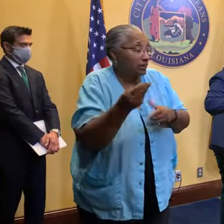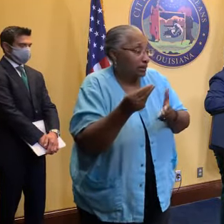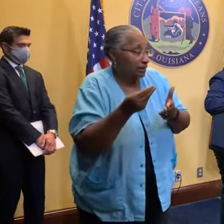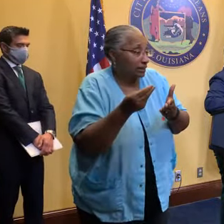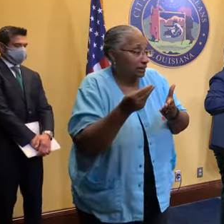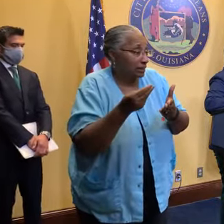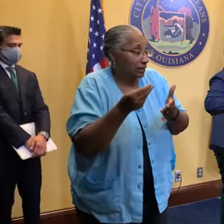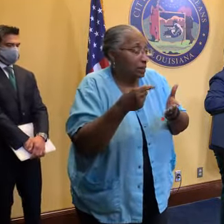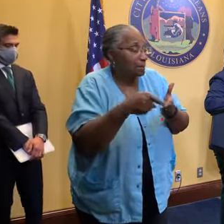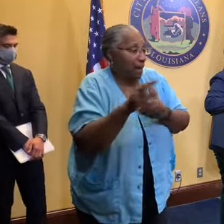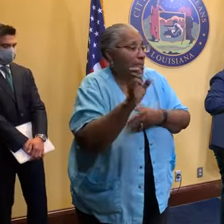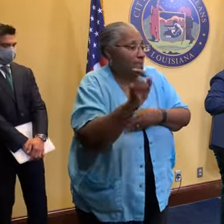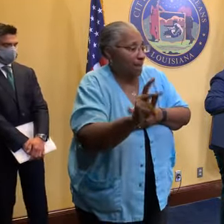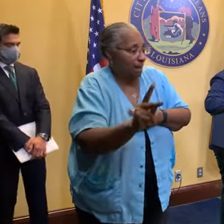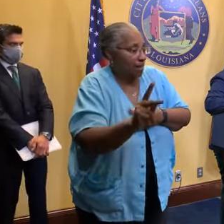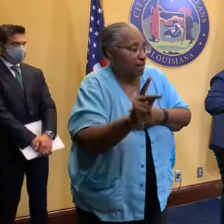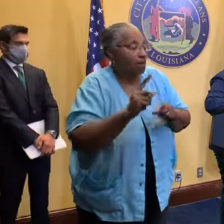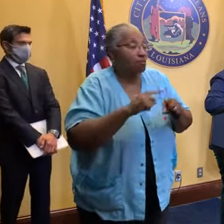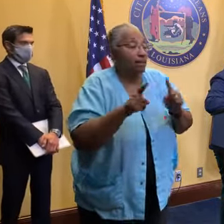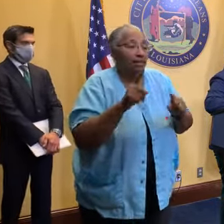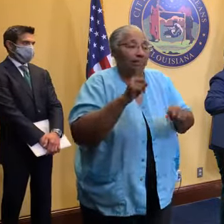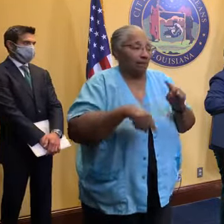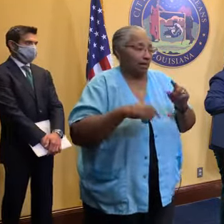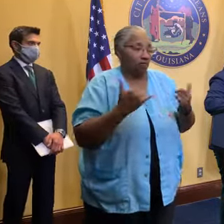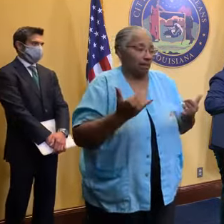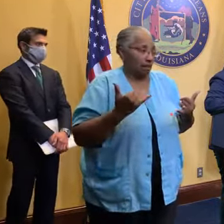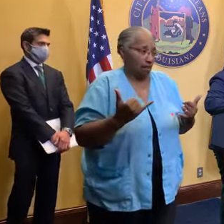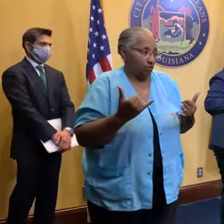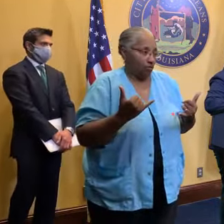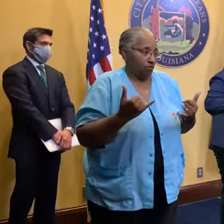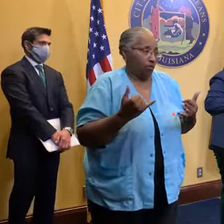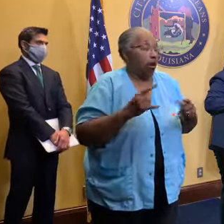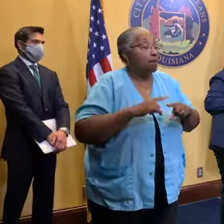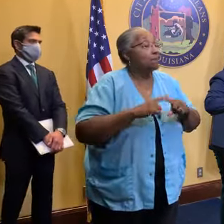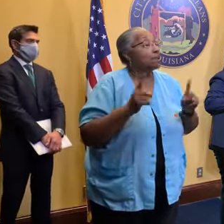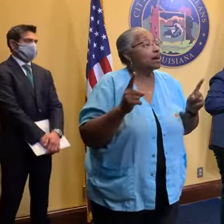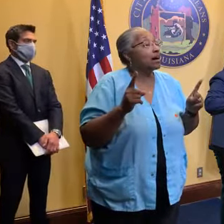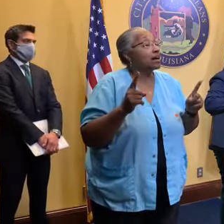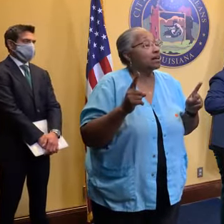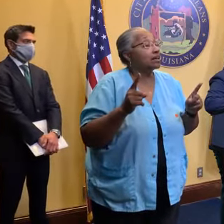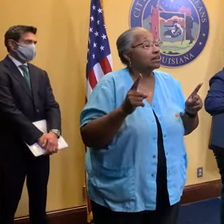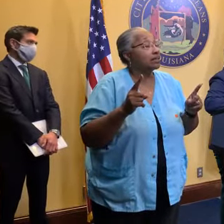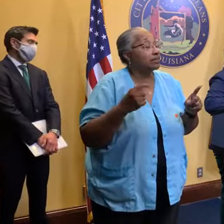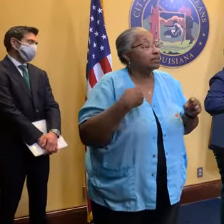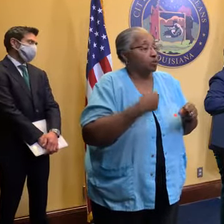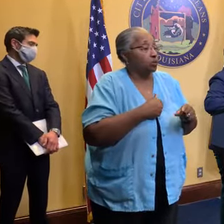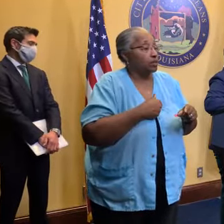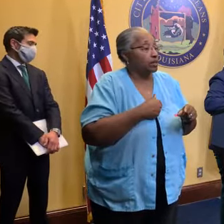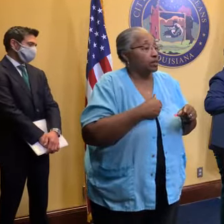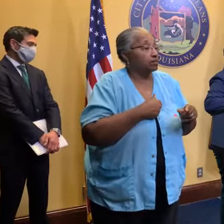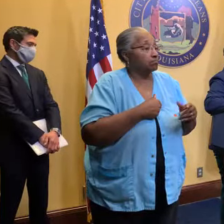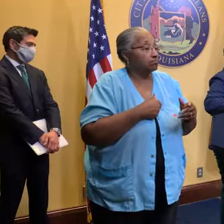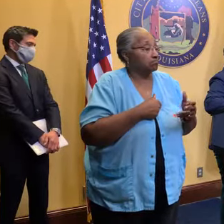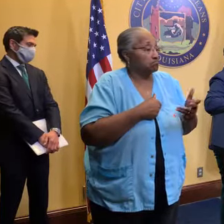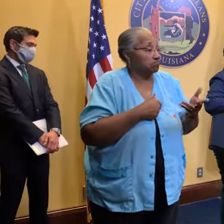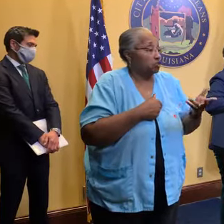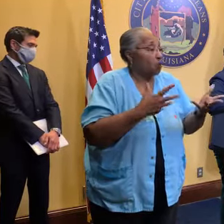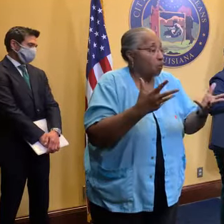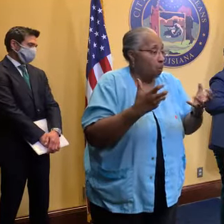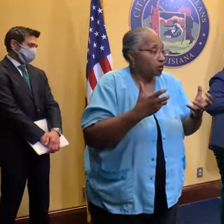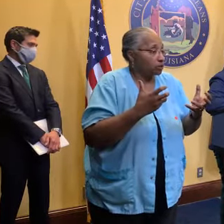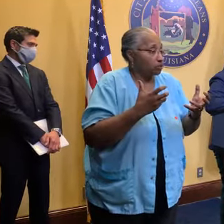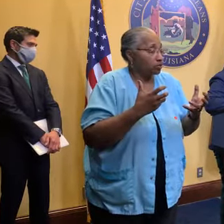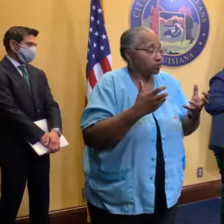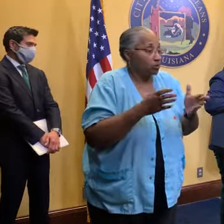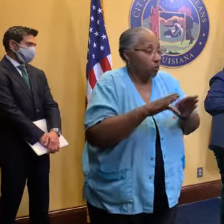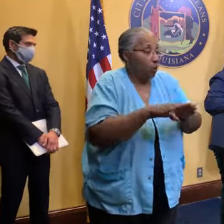not something that we can do right now, but it does speak to steps that we've taken to pave the way